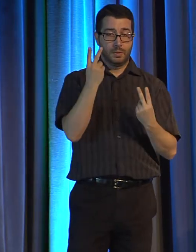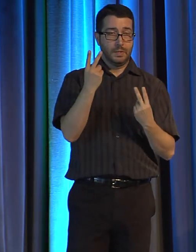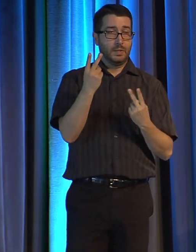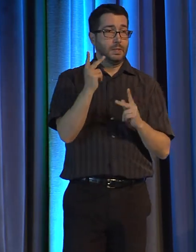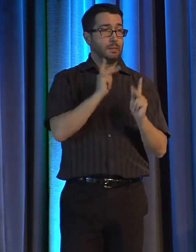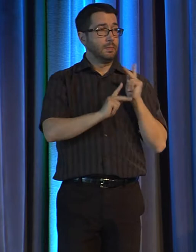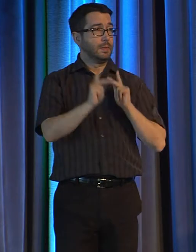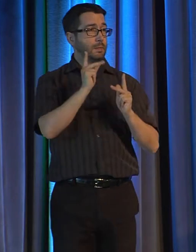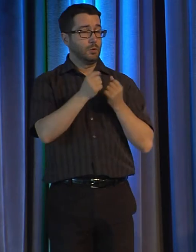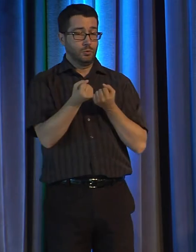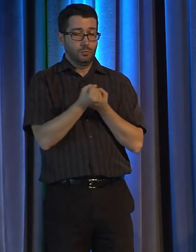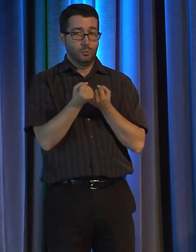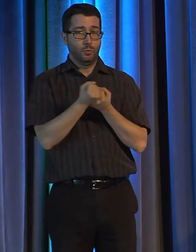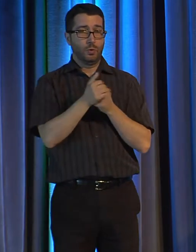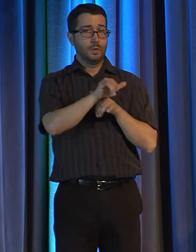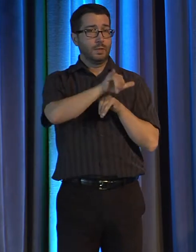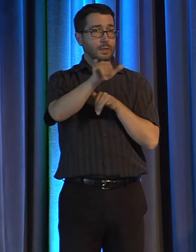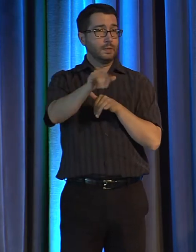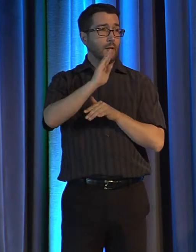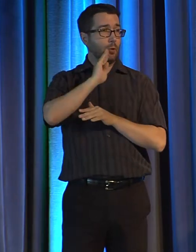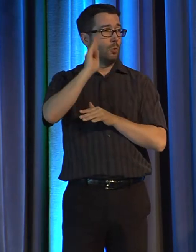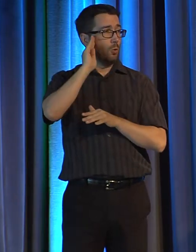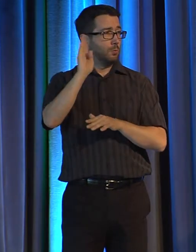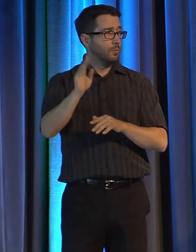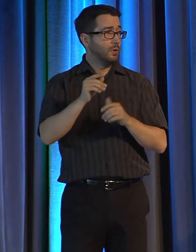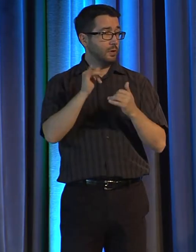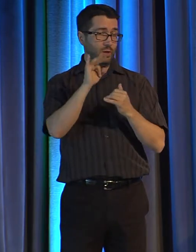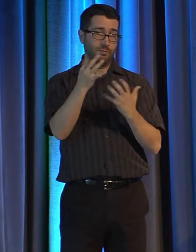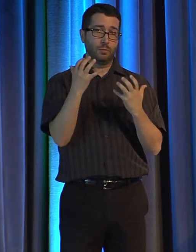live safely at home as long as possible.